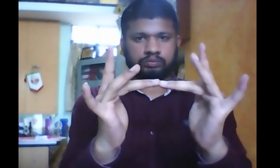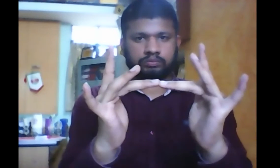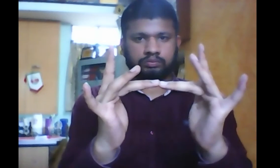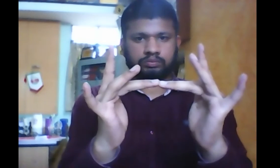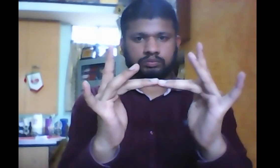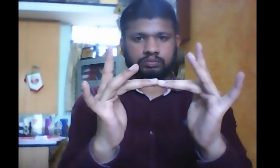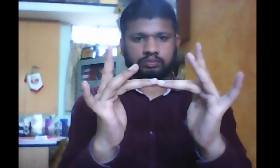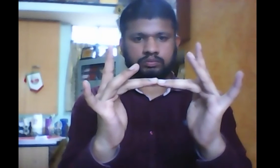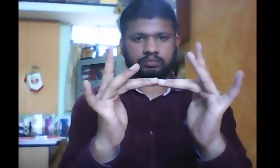Yes.